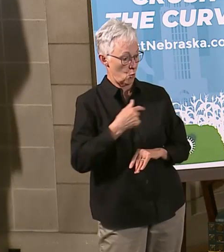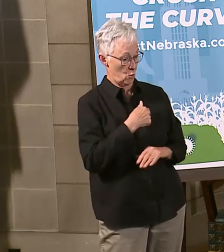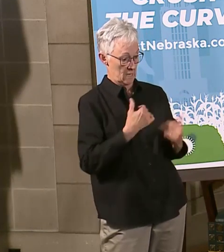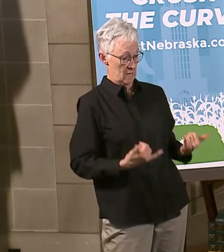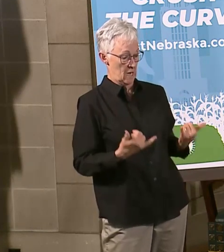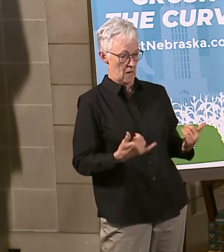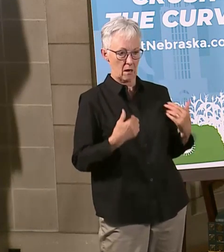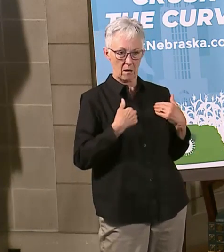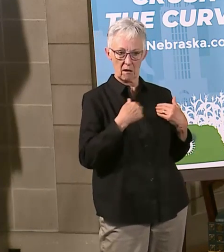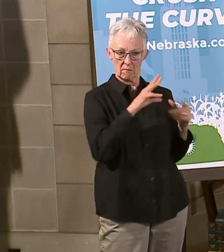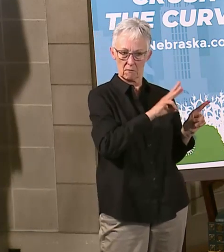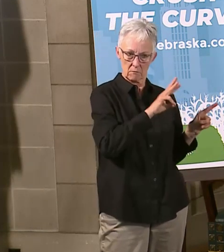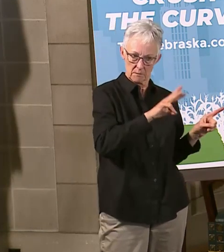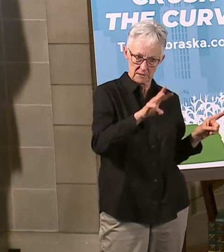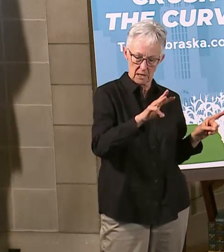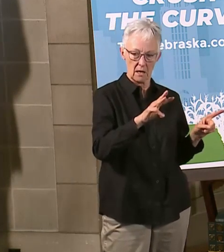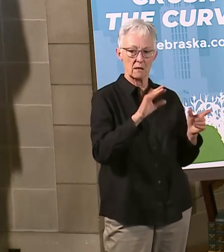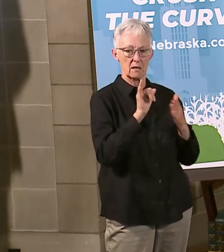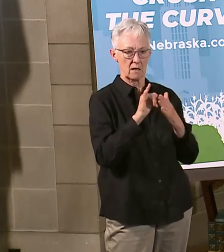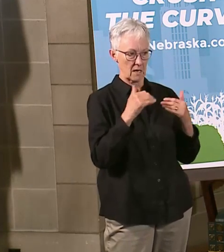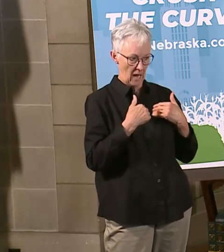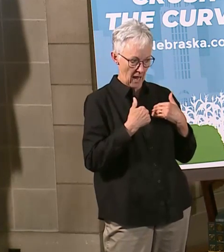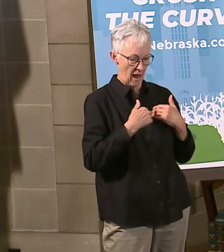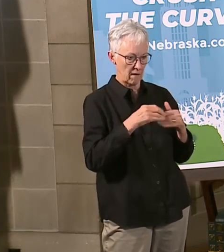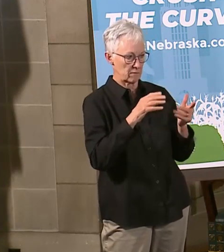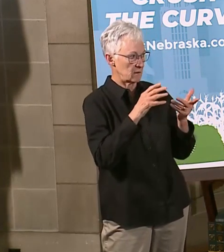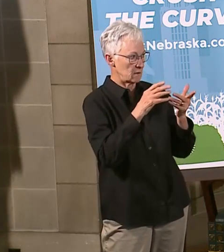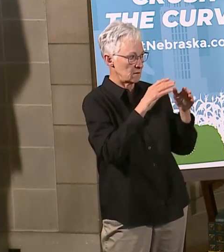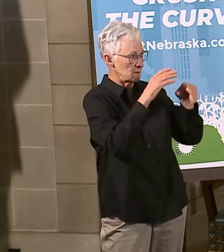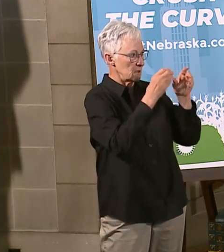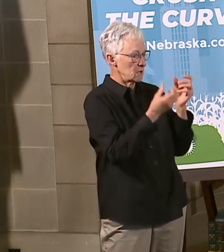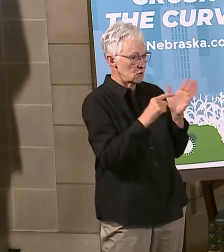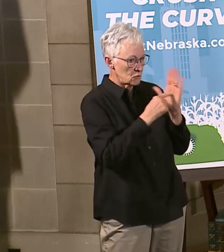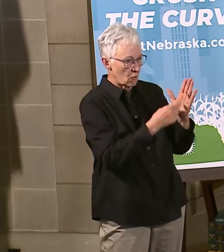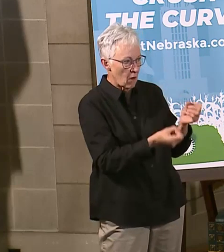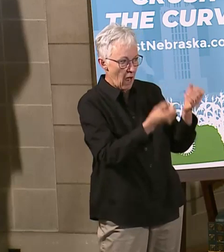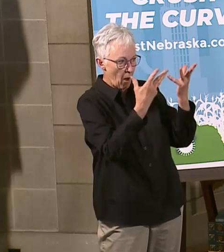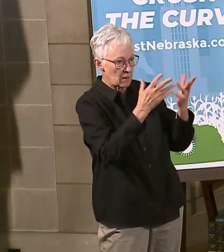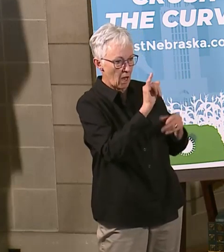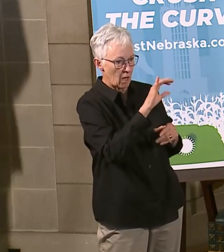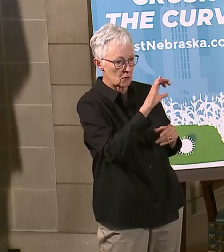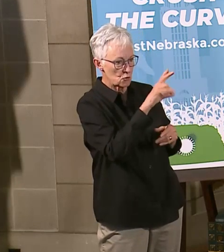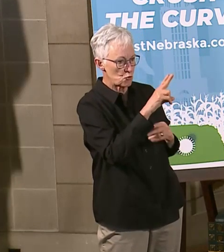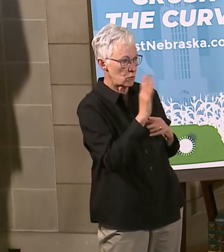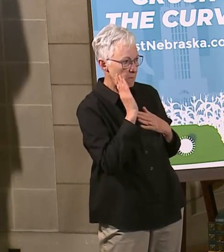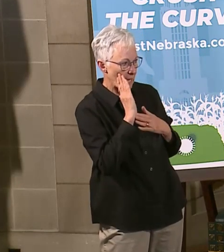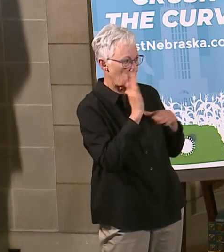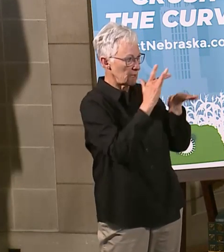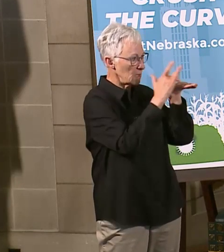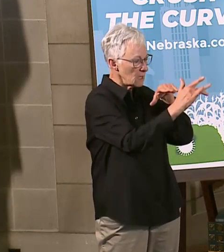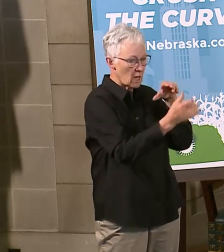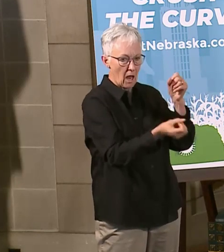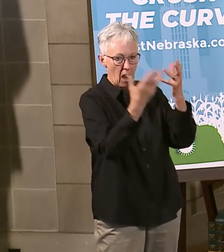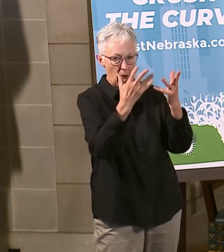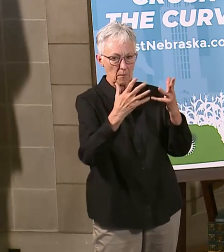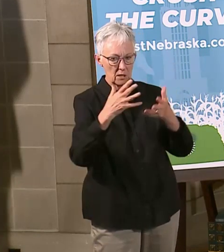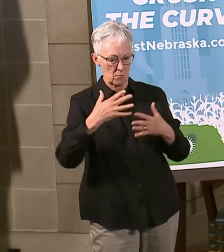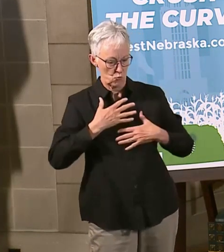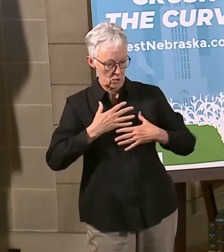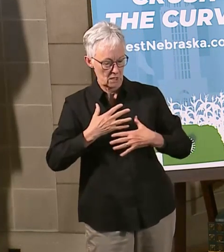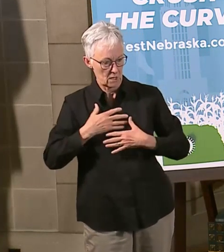what percentage of our hospital beds are available, what percentage of our ICU beds available, what percentage of our ventilators are available. You know, for example, let's